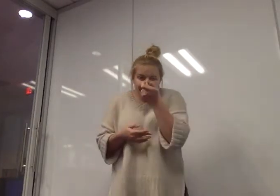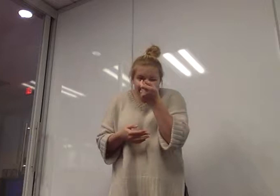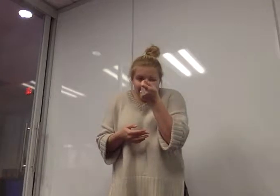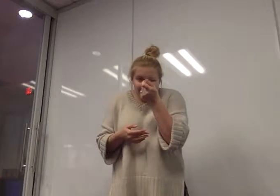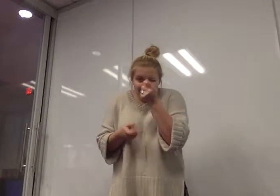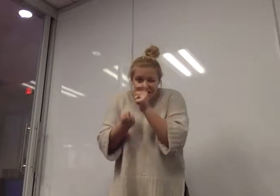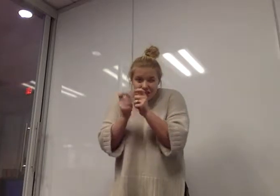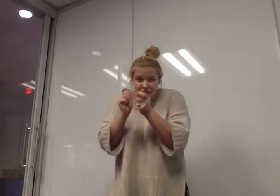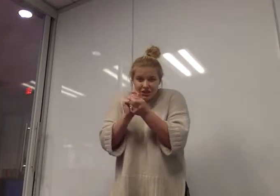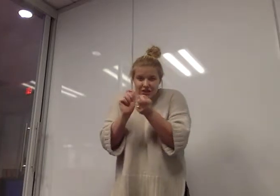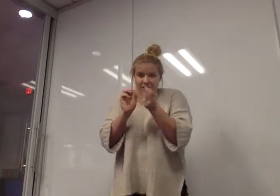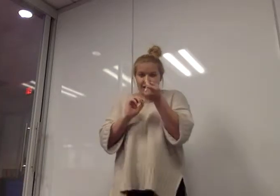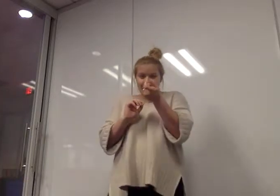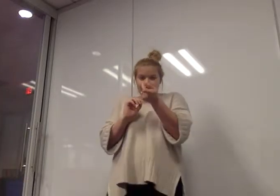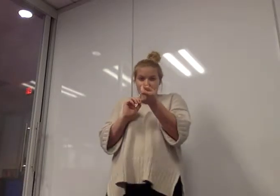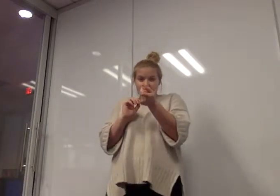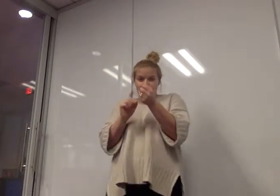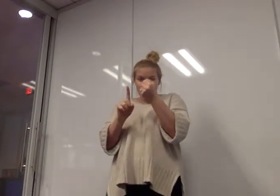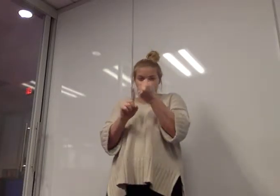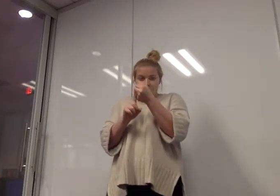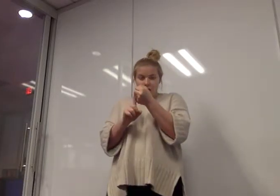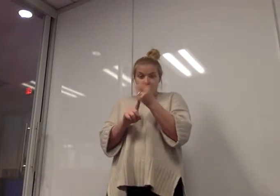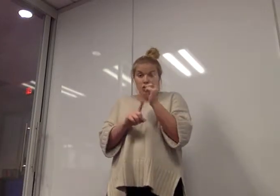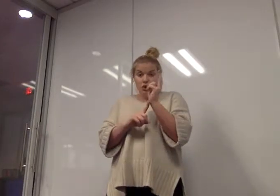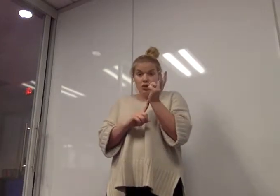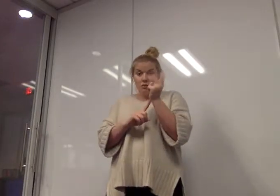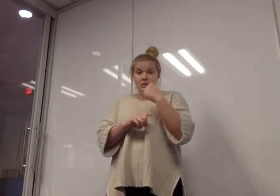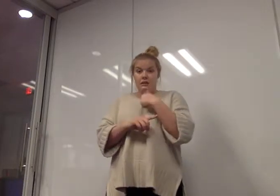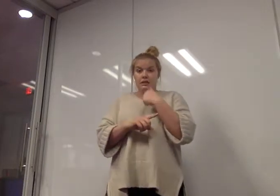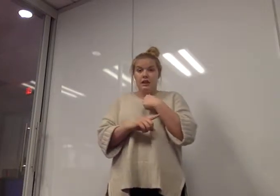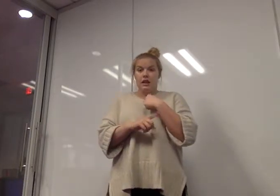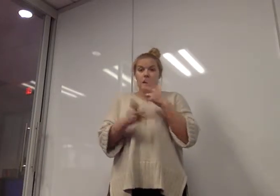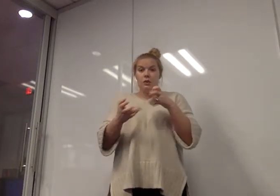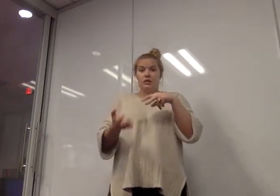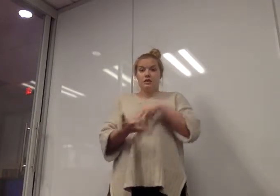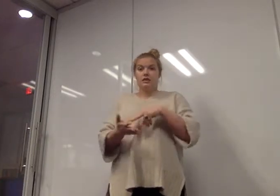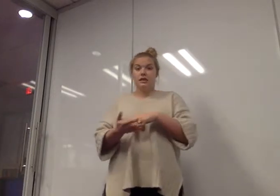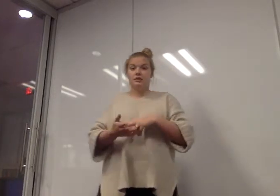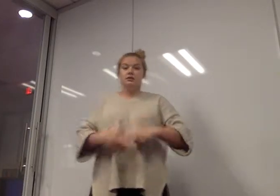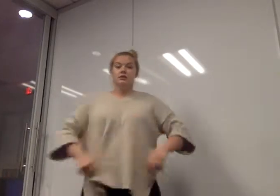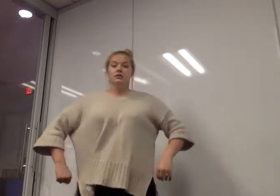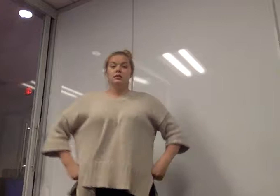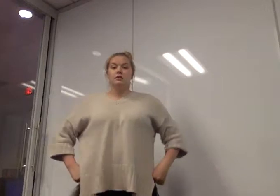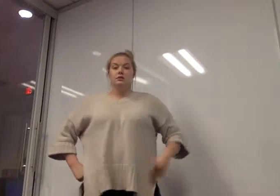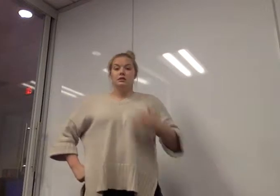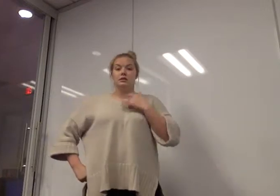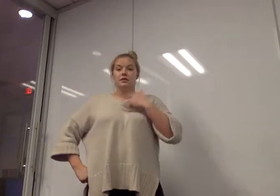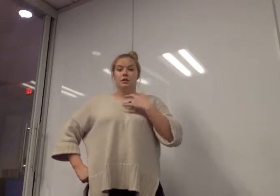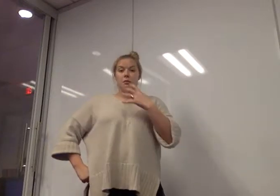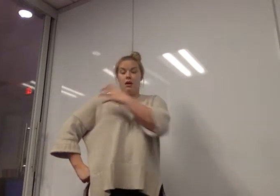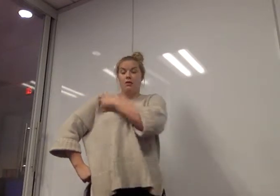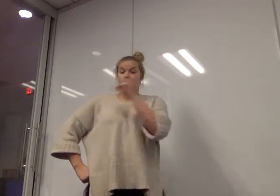manipulation, this tiny intervention? For 2 minutes you say, I want you to stand like this, and it's going to make you feel more powerful.